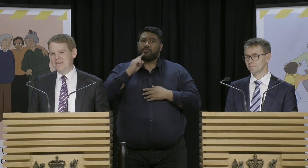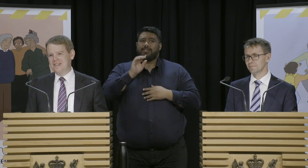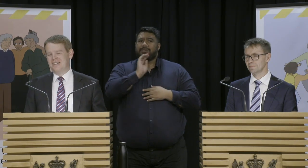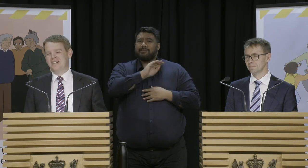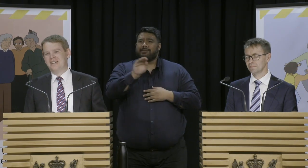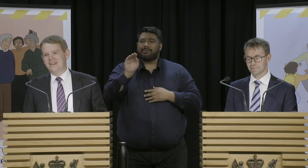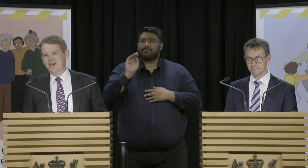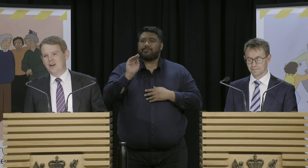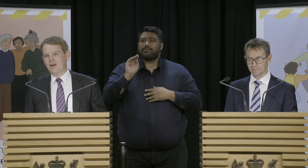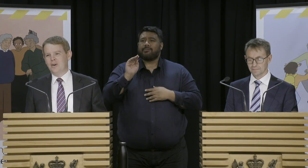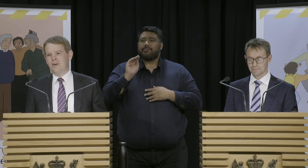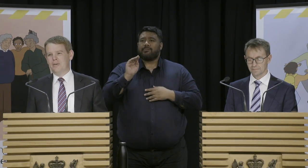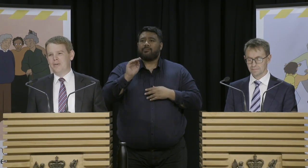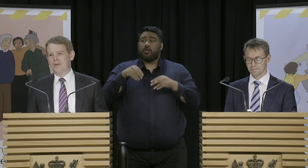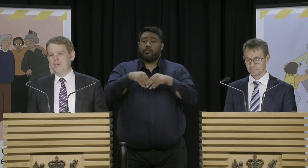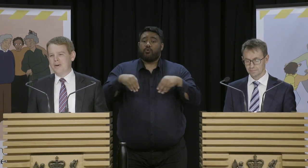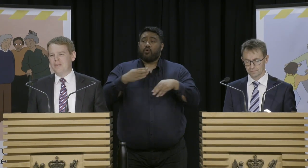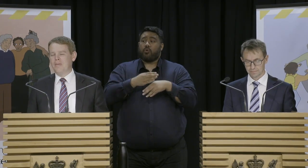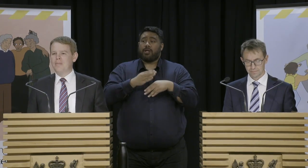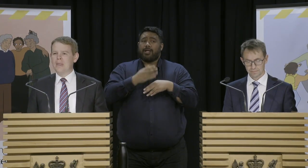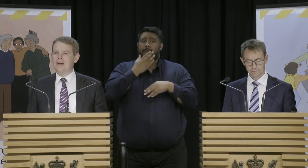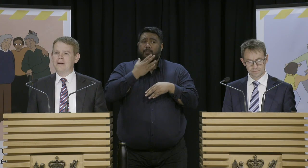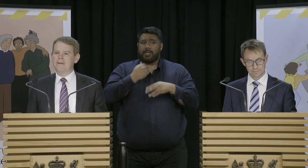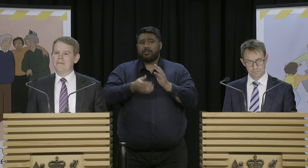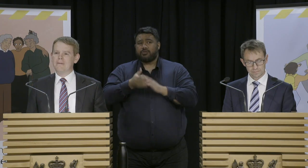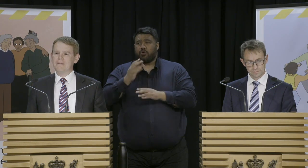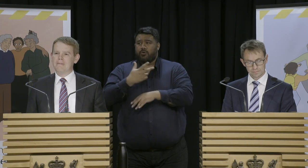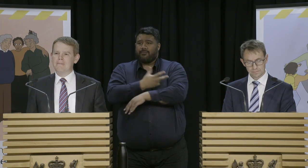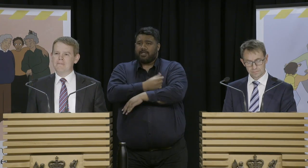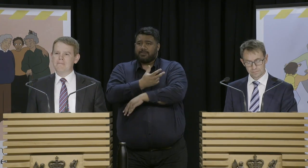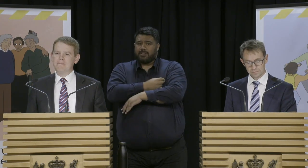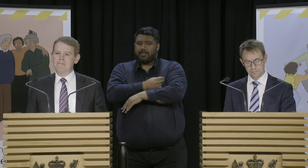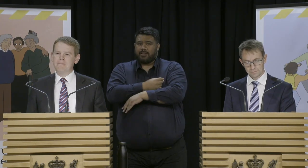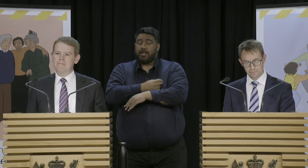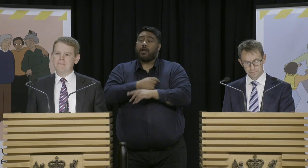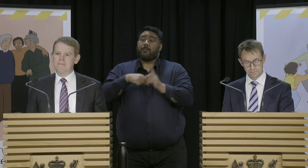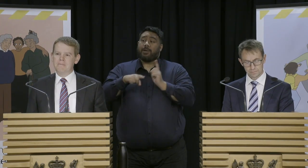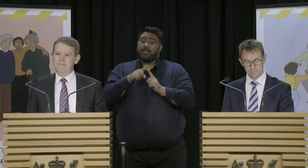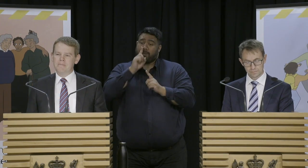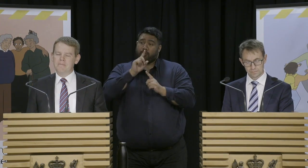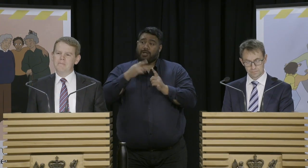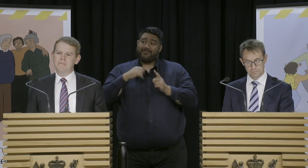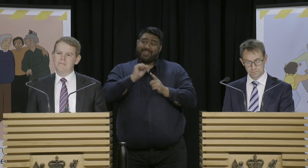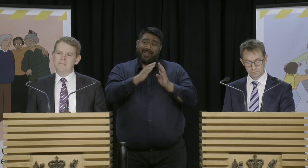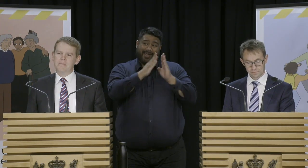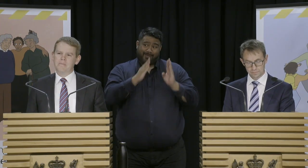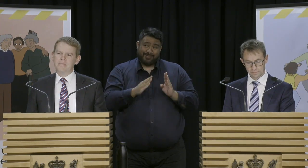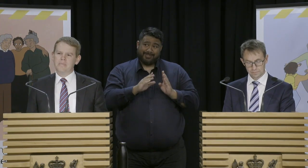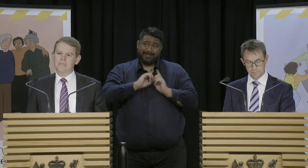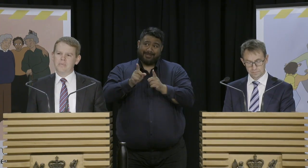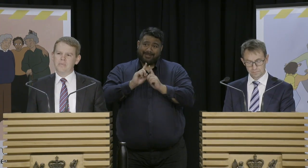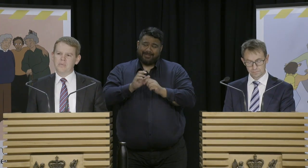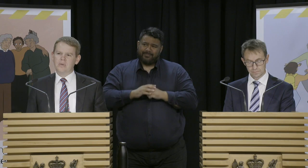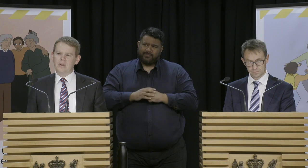household border workers to come forward and get vaccinated. Do you have any update on how that's going And from the numbers you said earlier, there seems to be at least